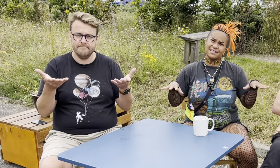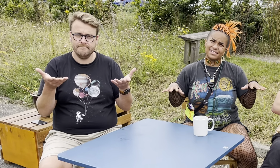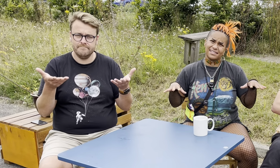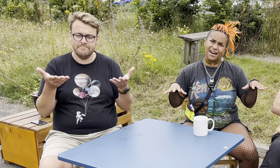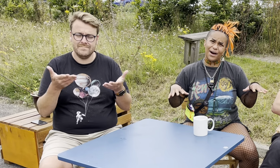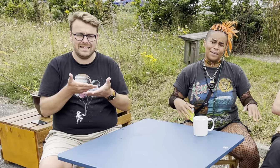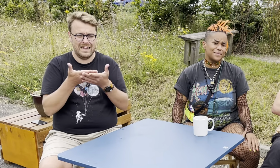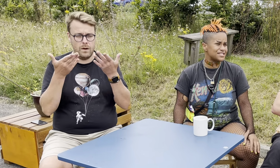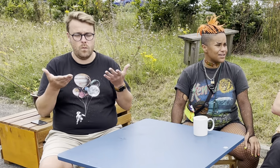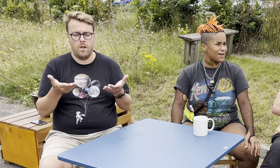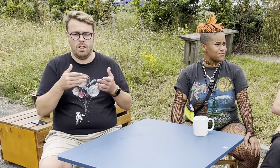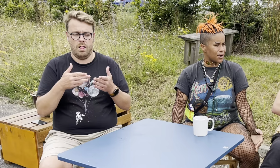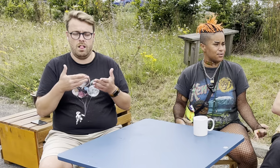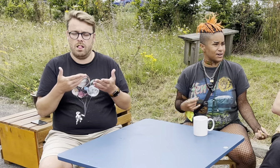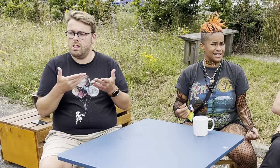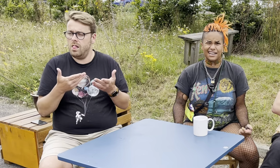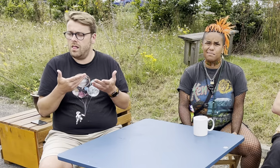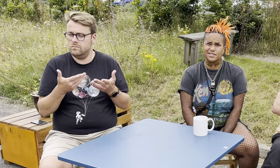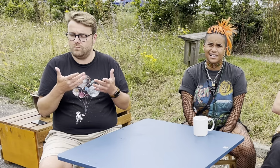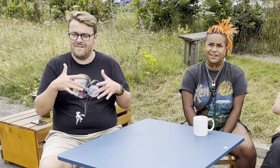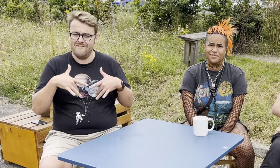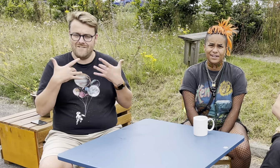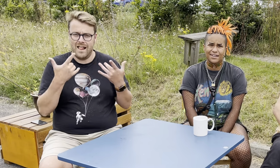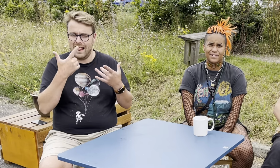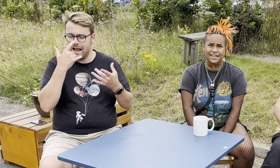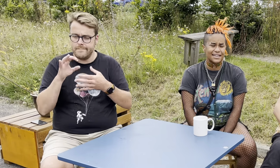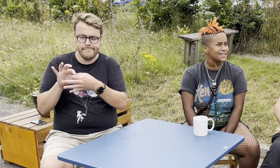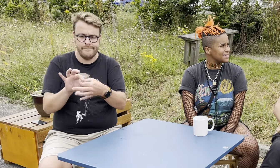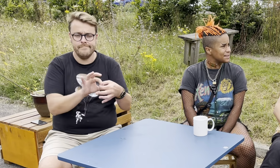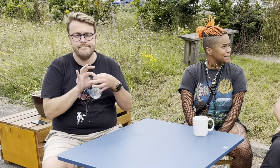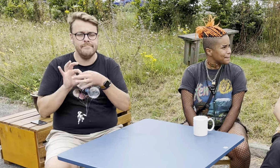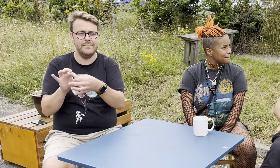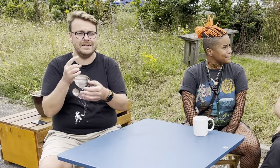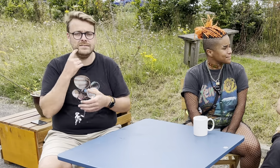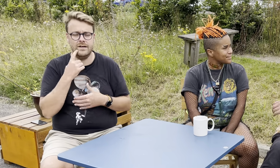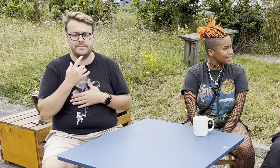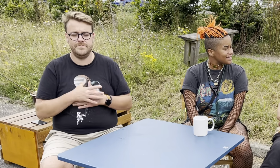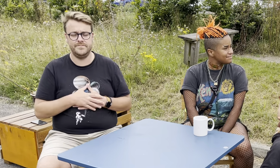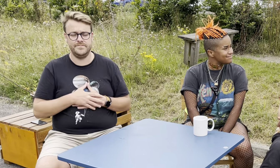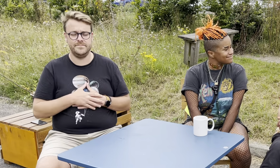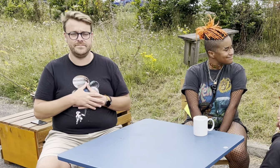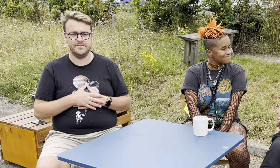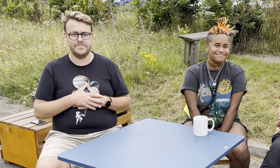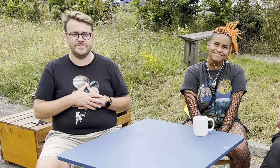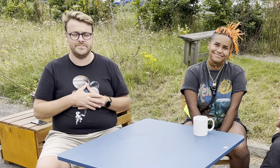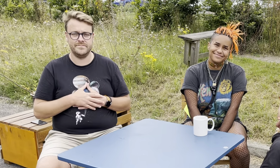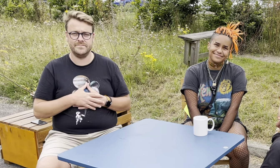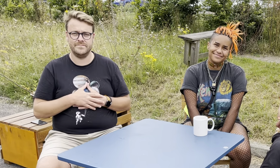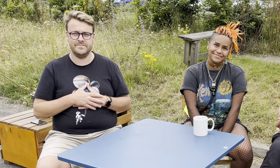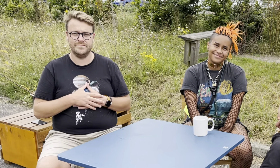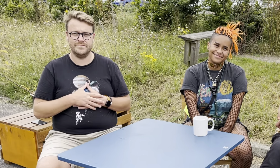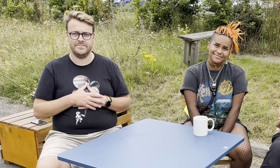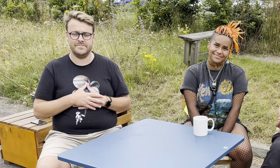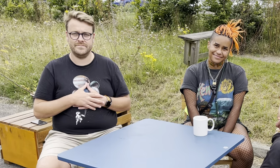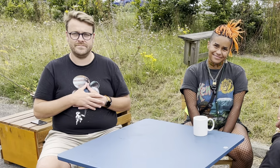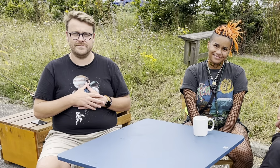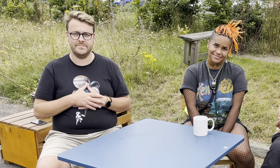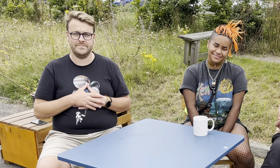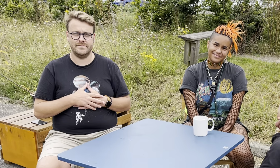status, so that felt really collaborative and lovely. Yeah. Again and again, people have said that in